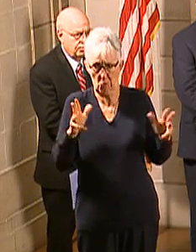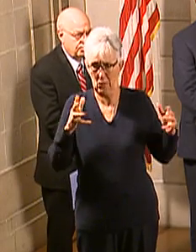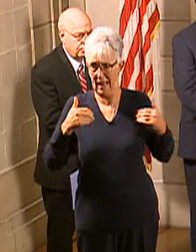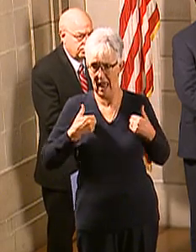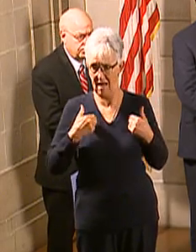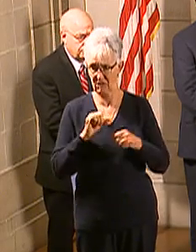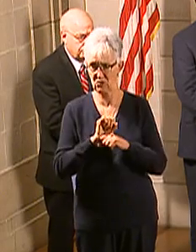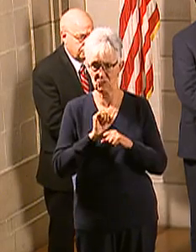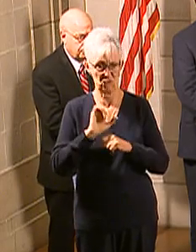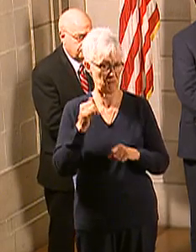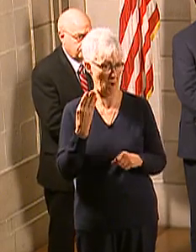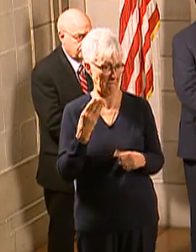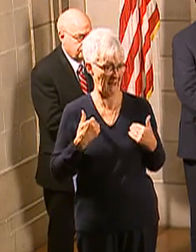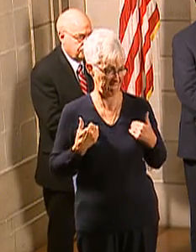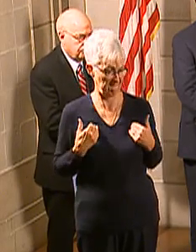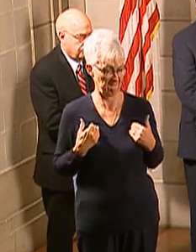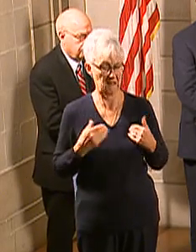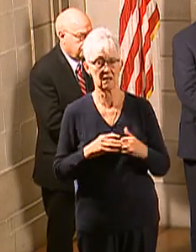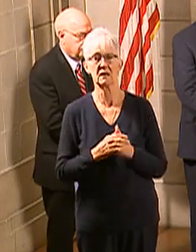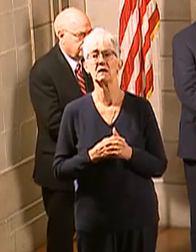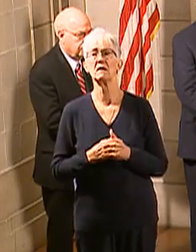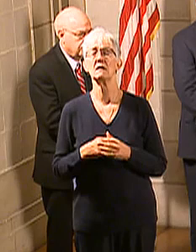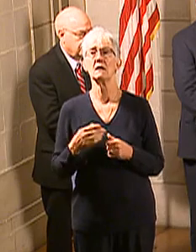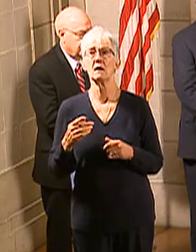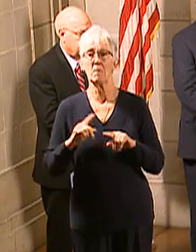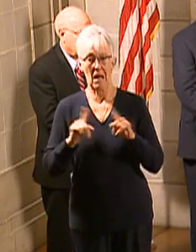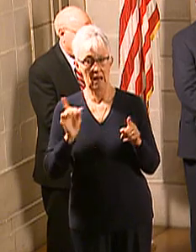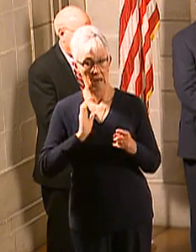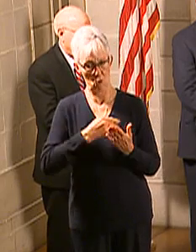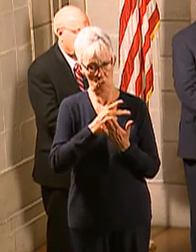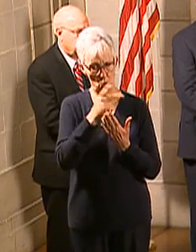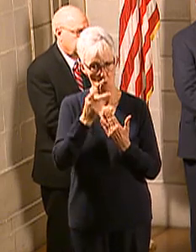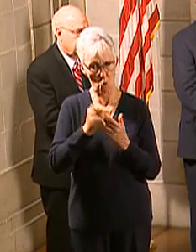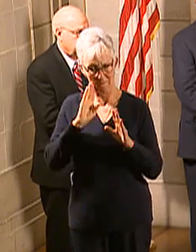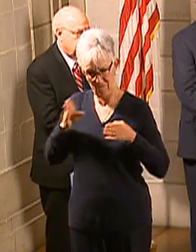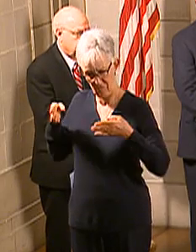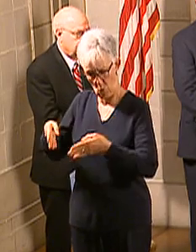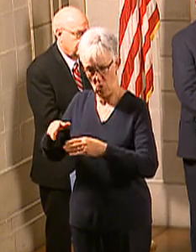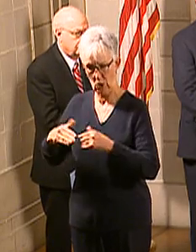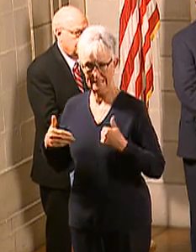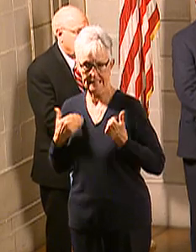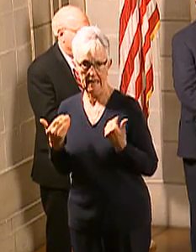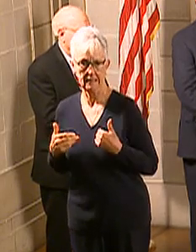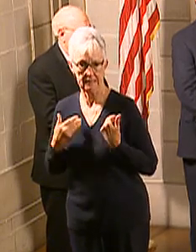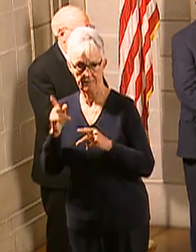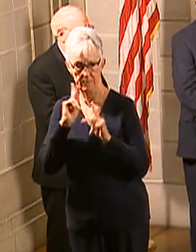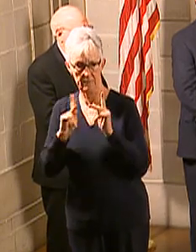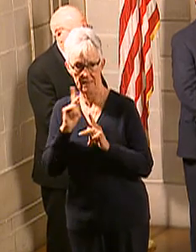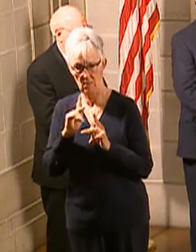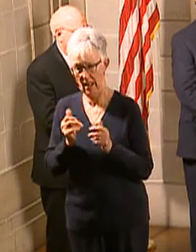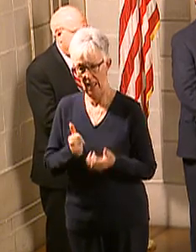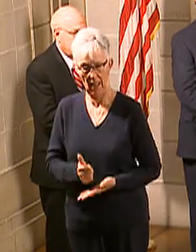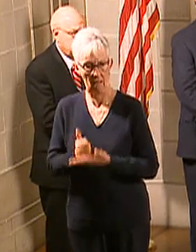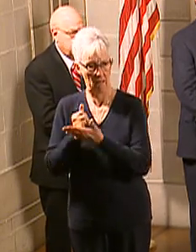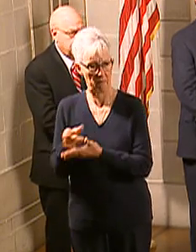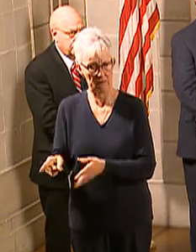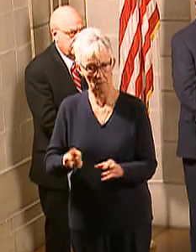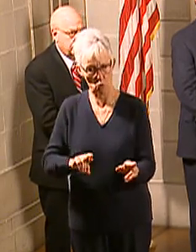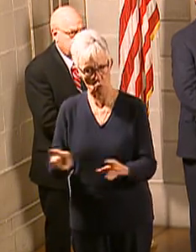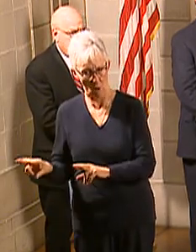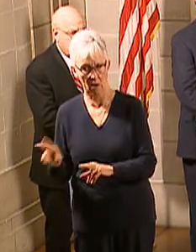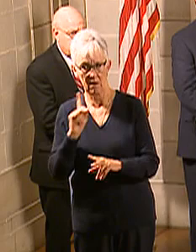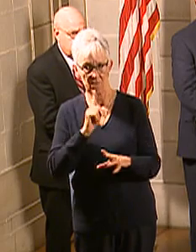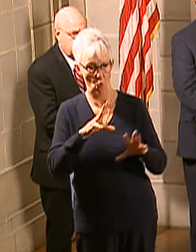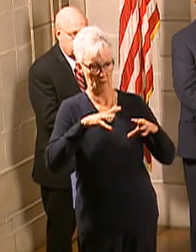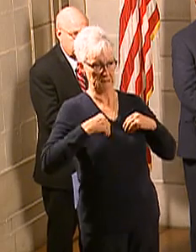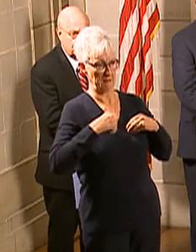this to be able to develop our young people so they can have the skills to take these jobs. So that's a key part of our strategy. And we